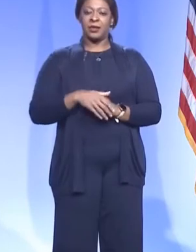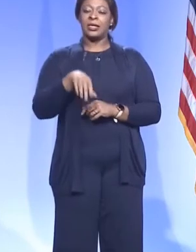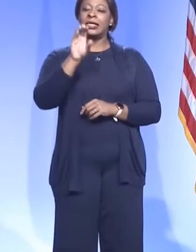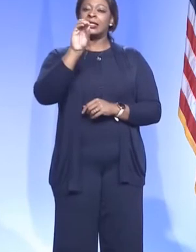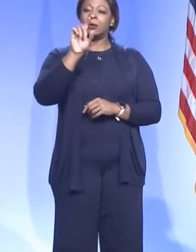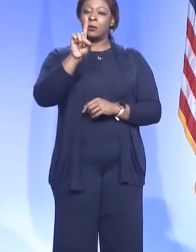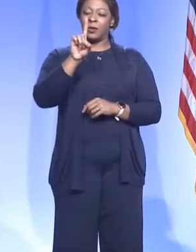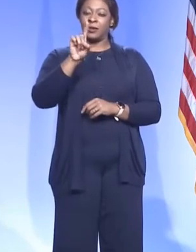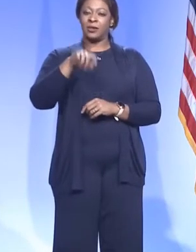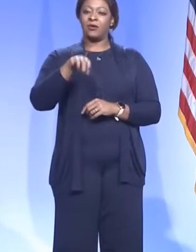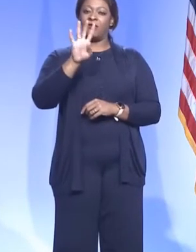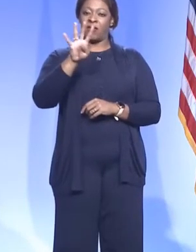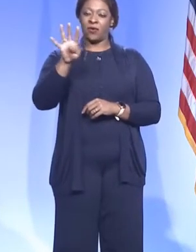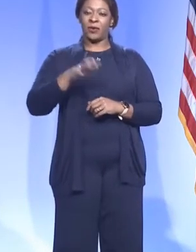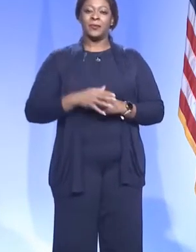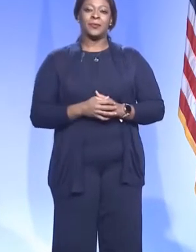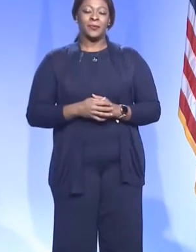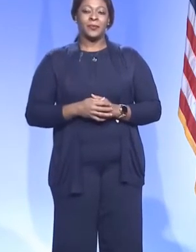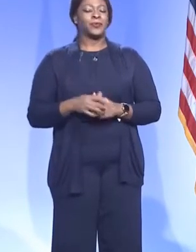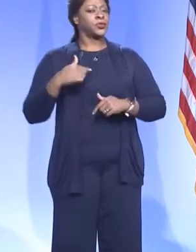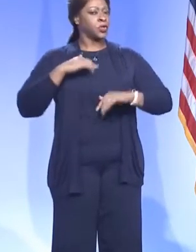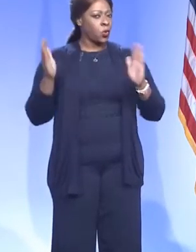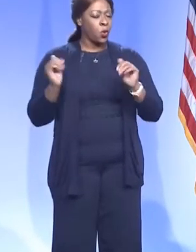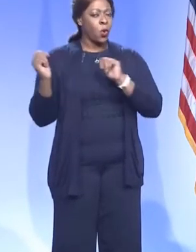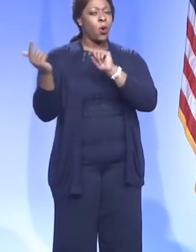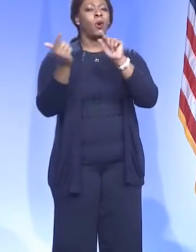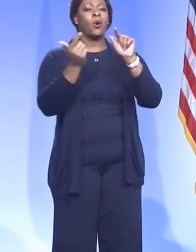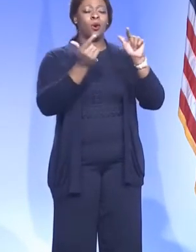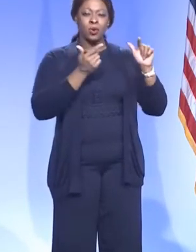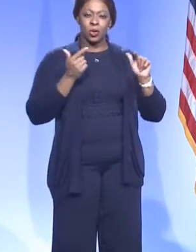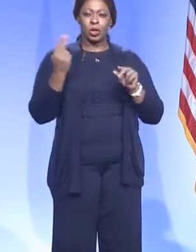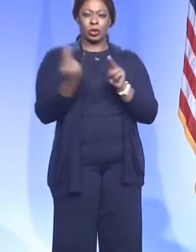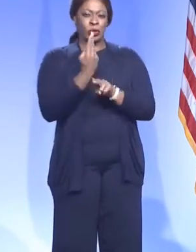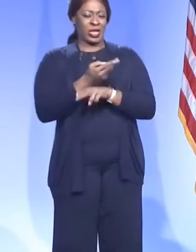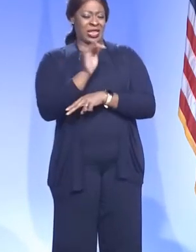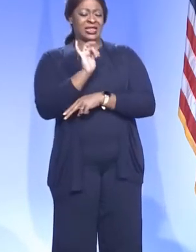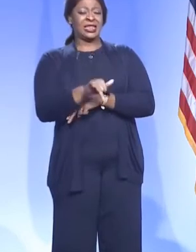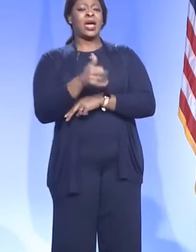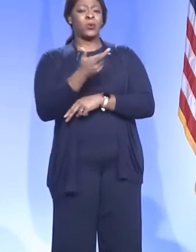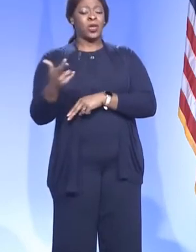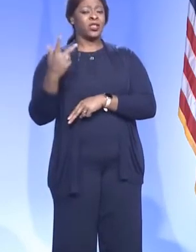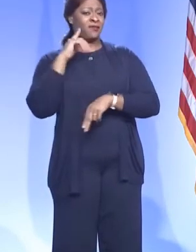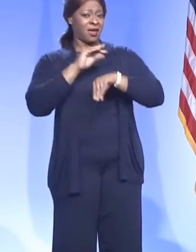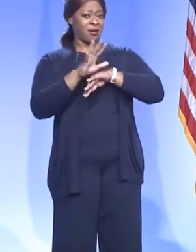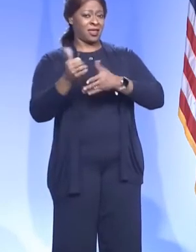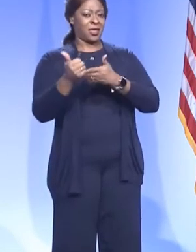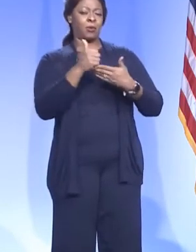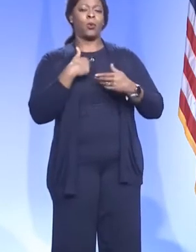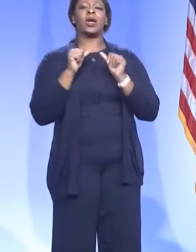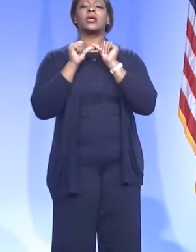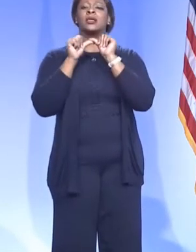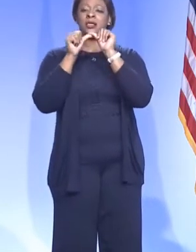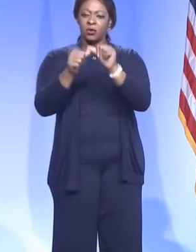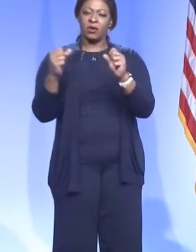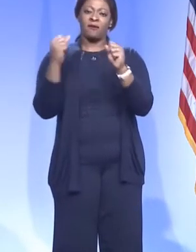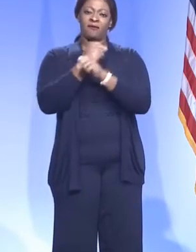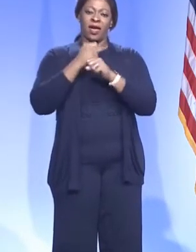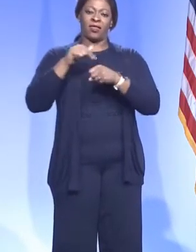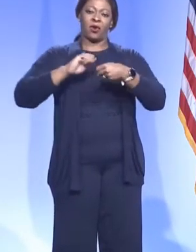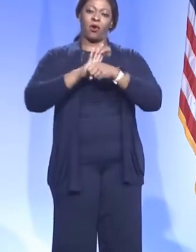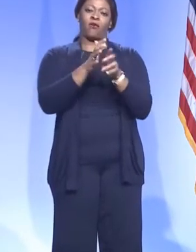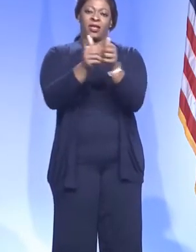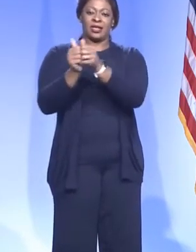any level of help during this time. 24 hours a day, 7 days a week, you can be connected with a counselor just to